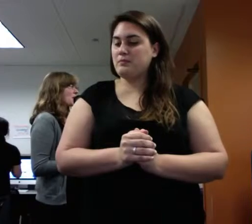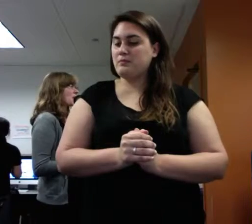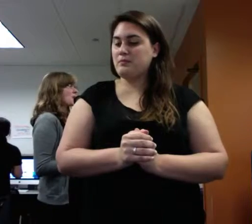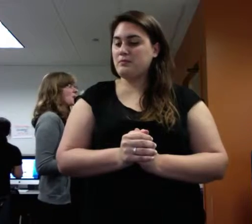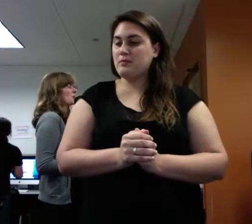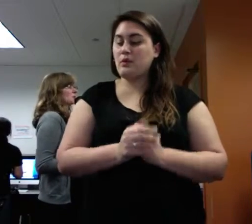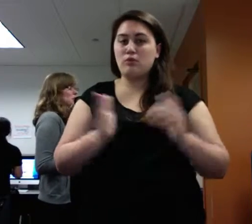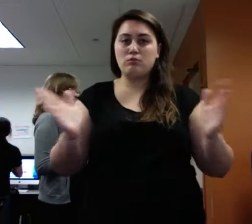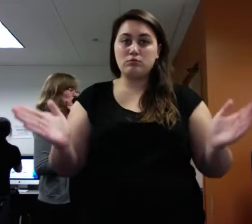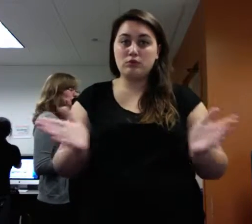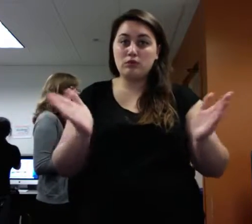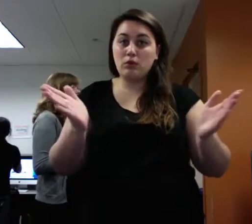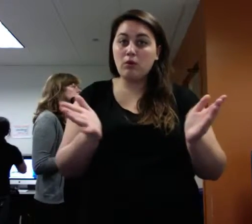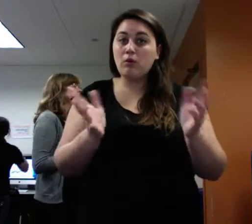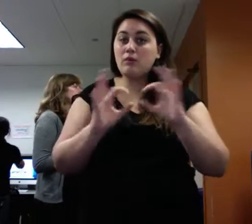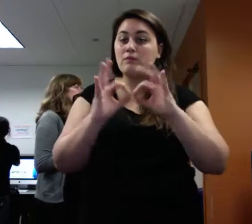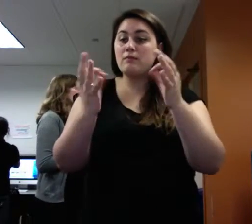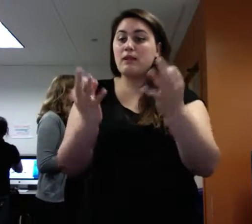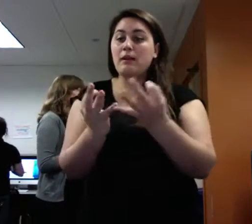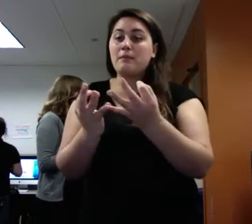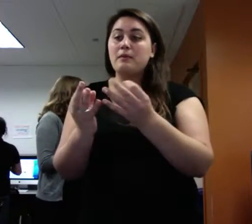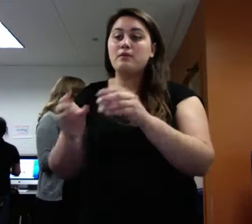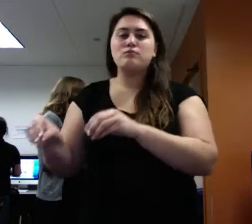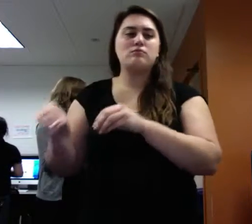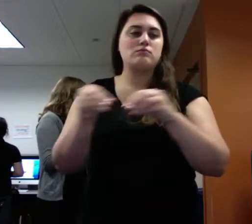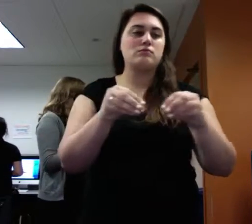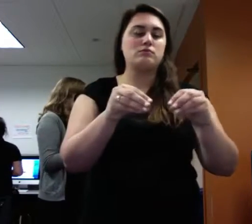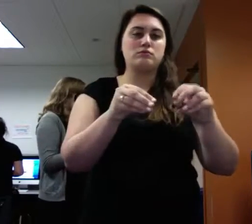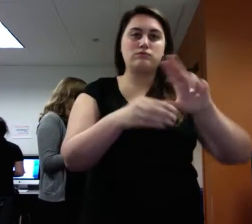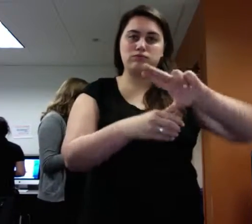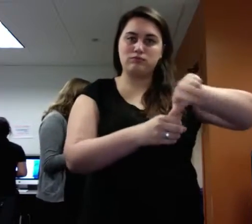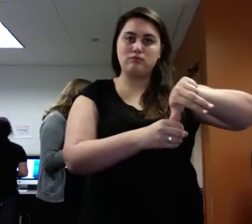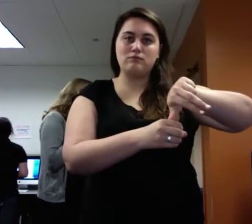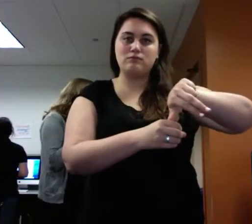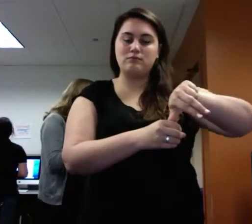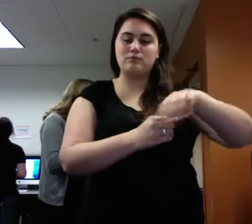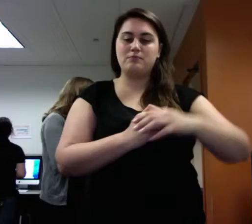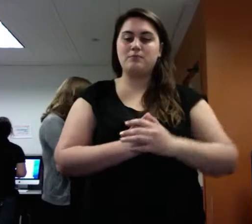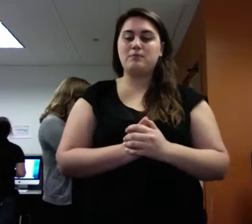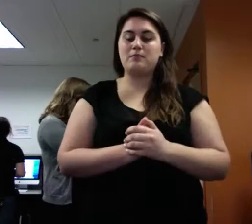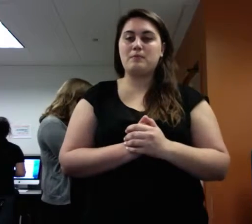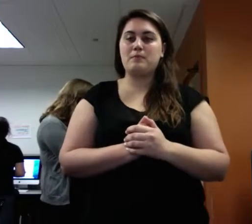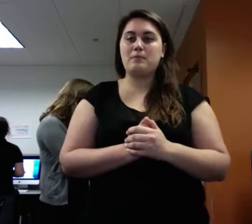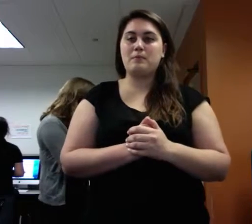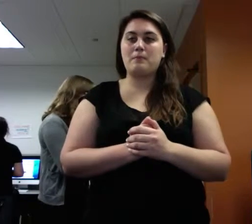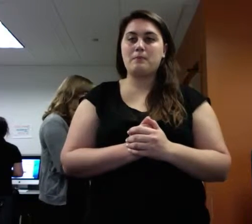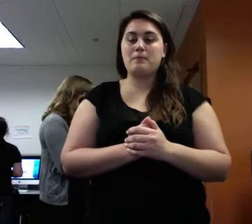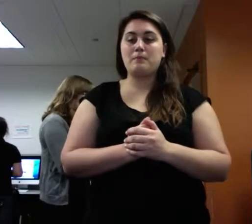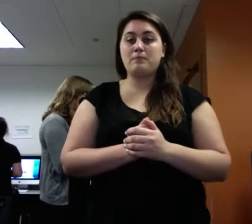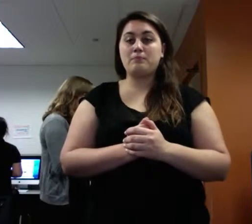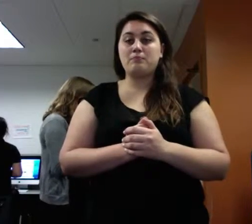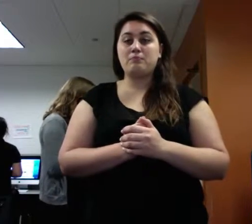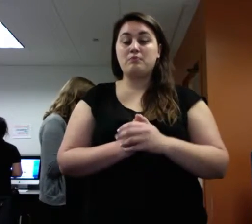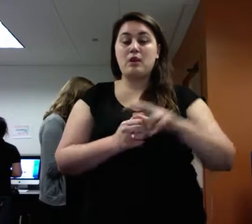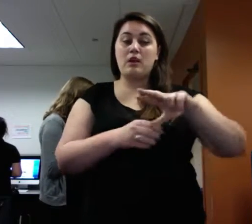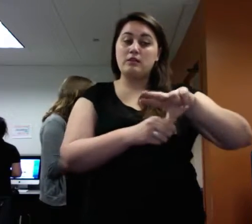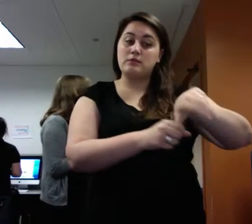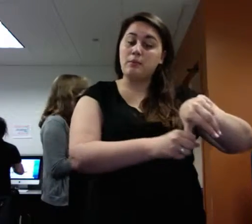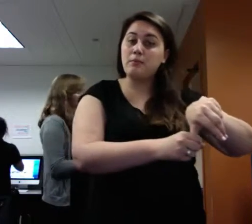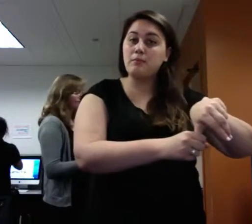of middle-class families out of the city. In contrast, the suburbs promised cleaner, cooler air